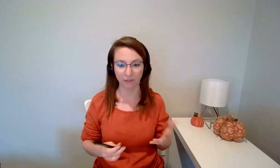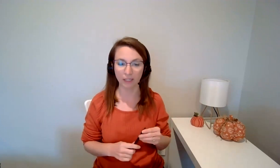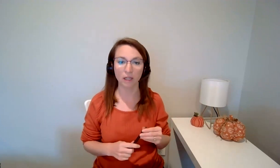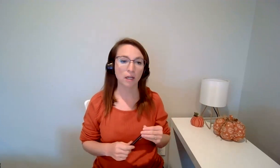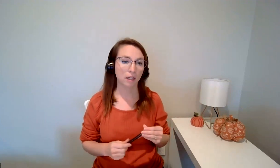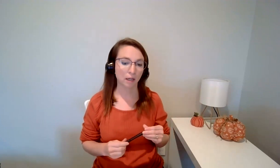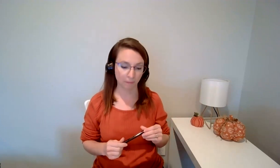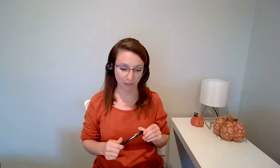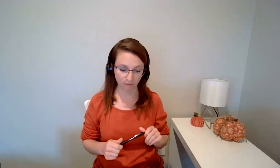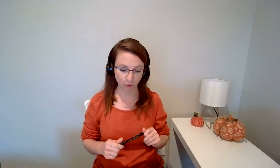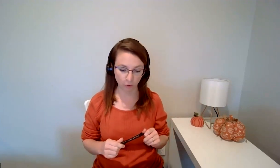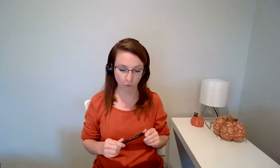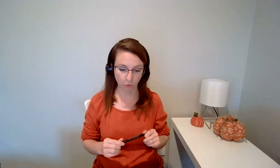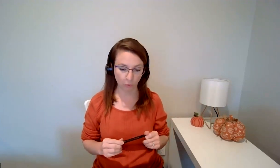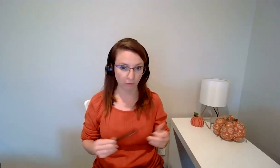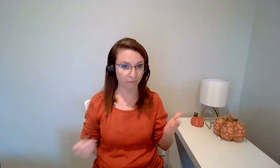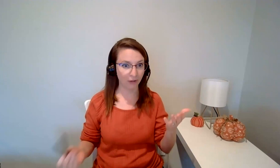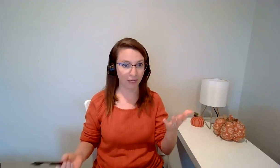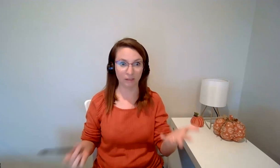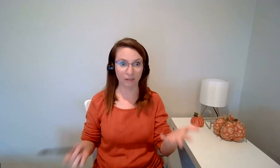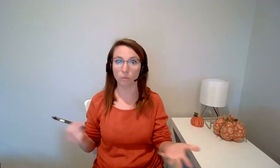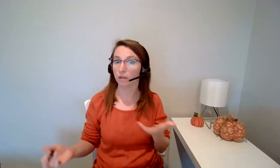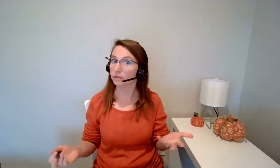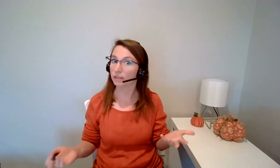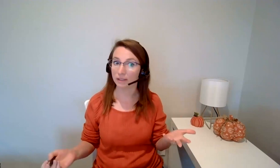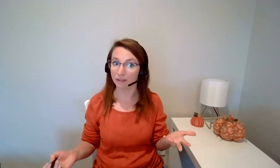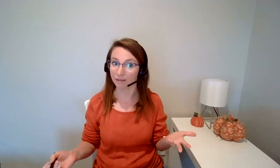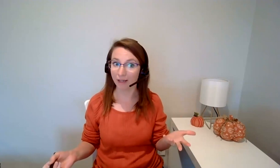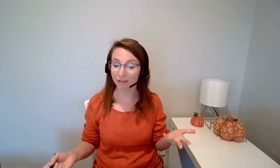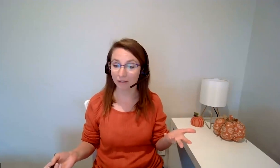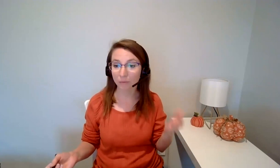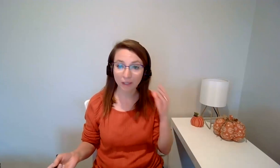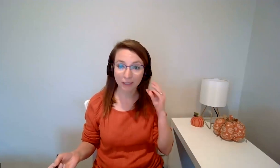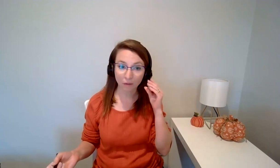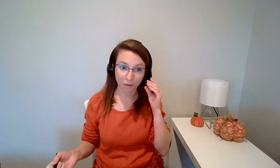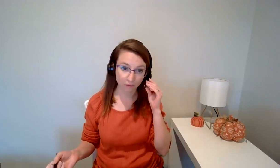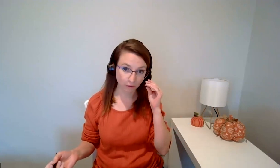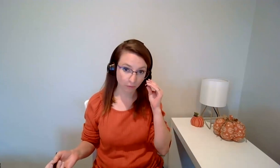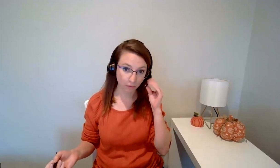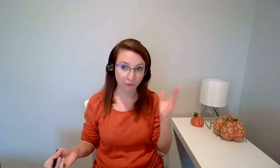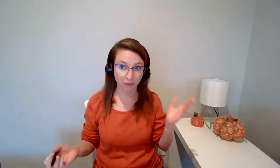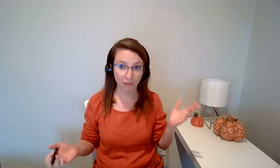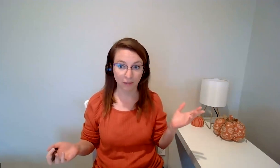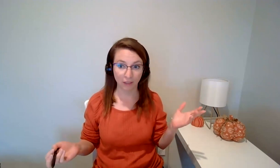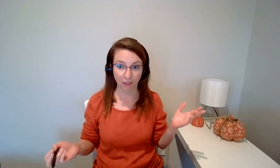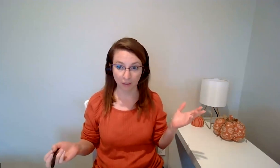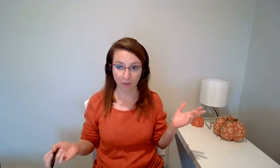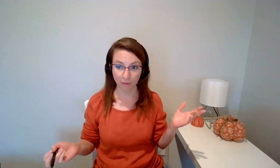fine. If you find someone else that's in the class that would like to also